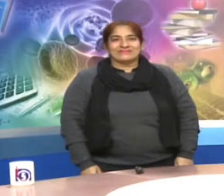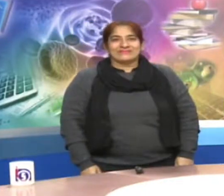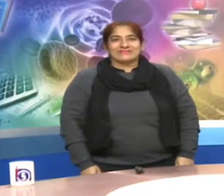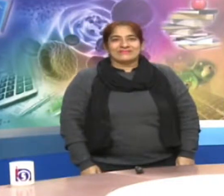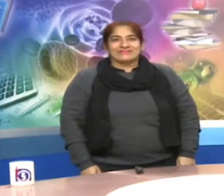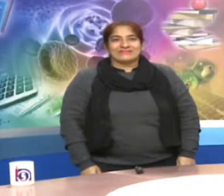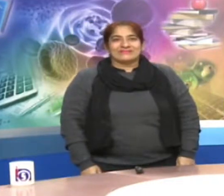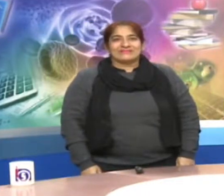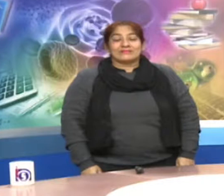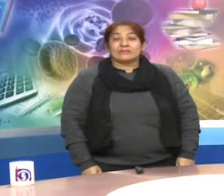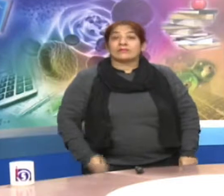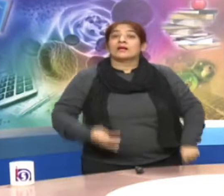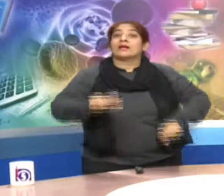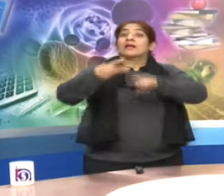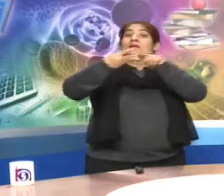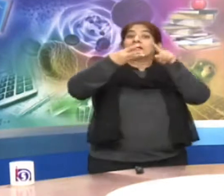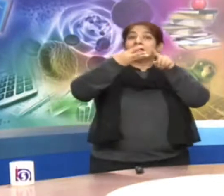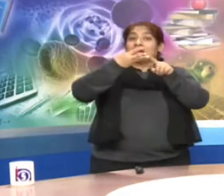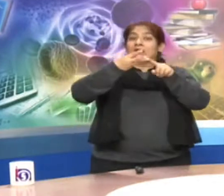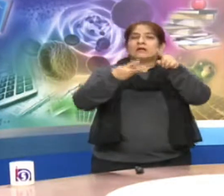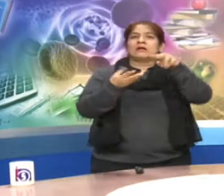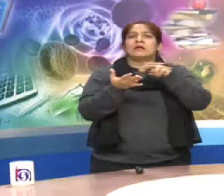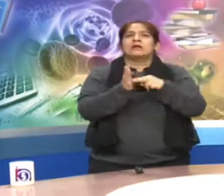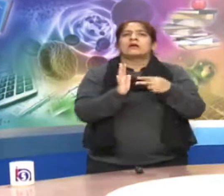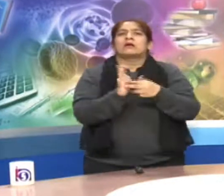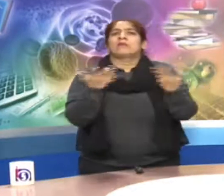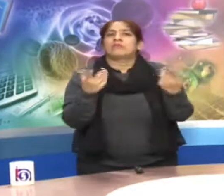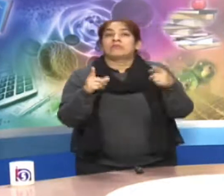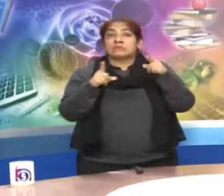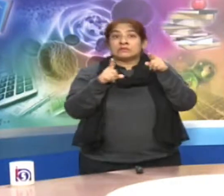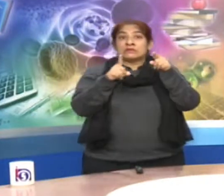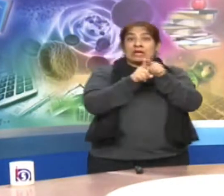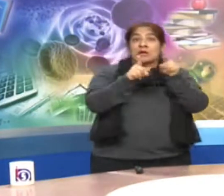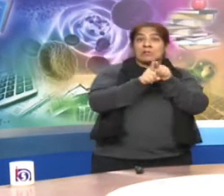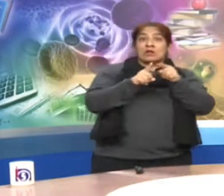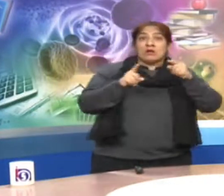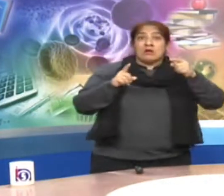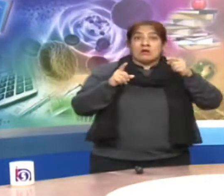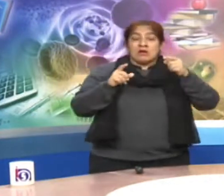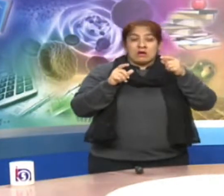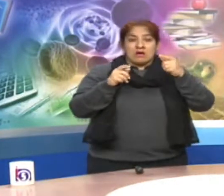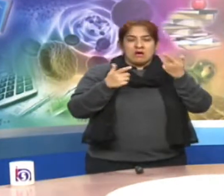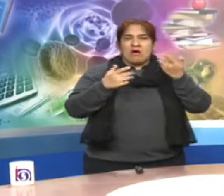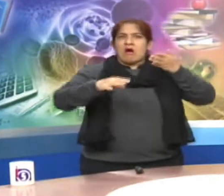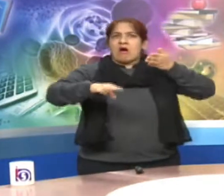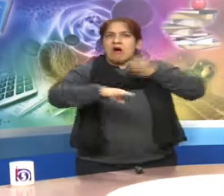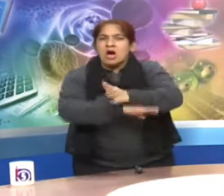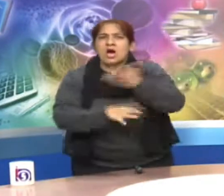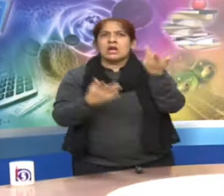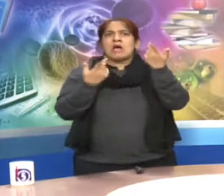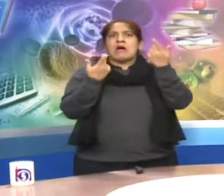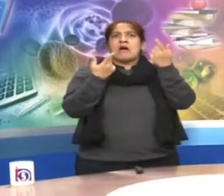Third is organize exhibitions